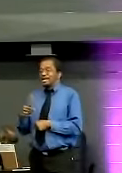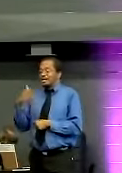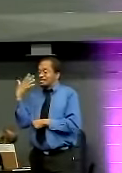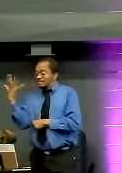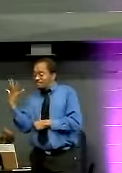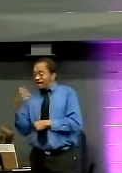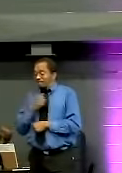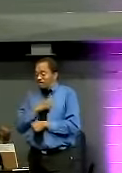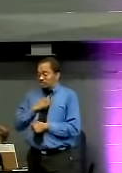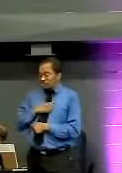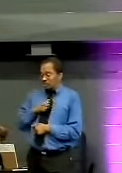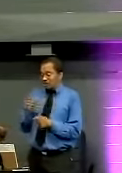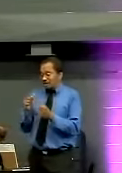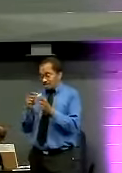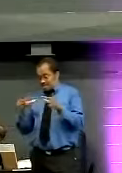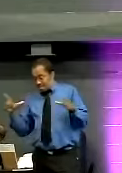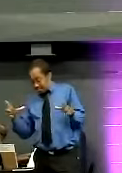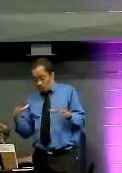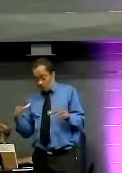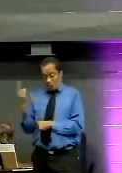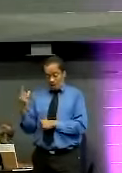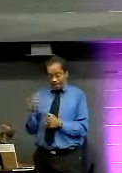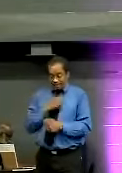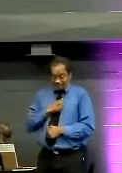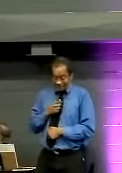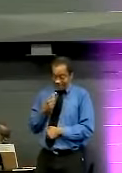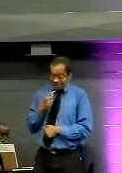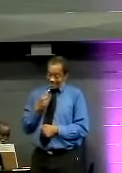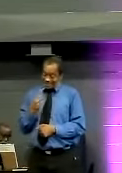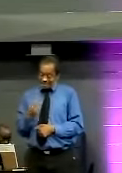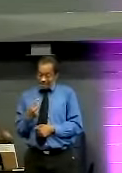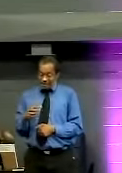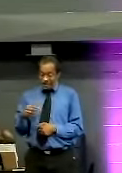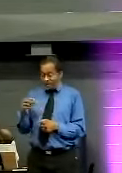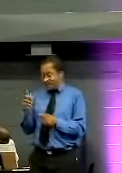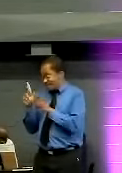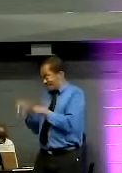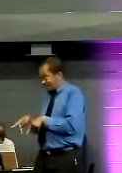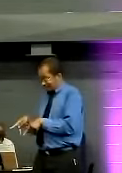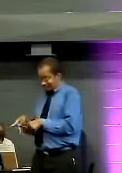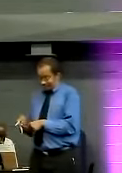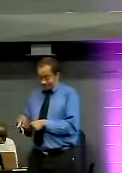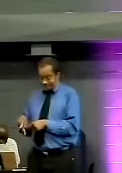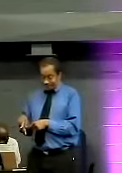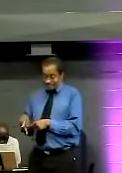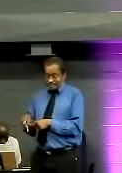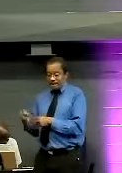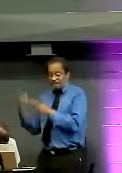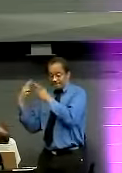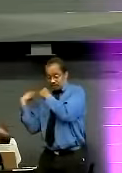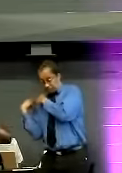apology languages. And one of the apology, well, several of them require that the offender own their offense. Walker,